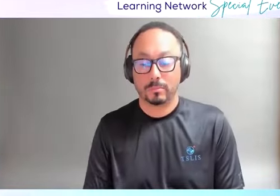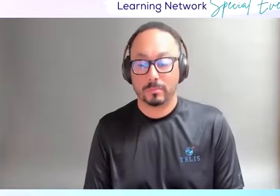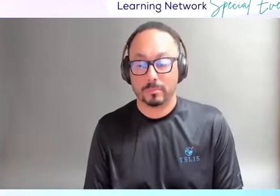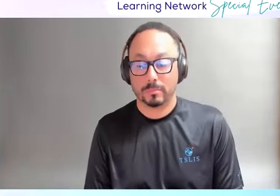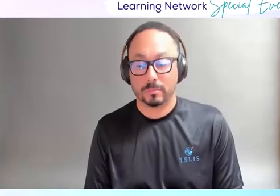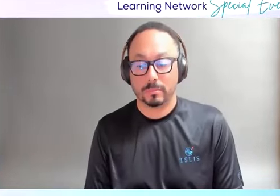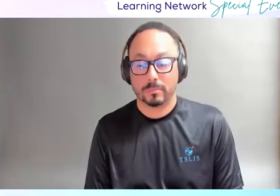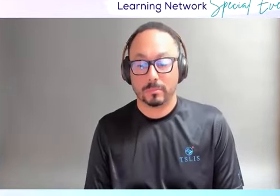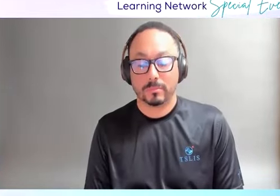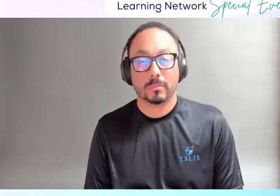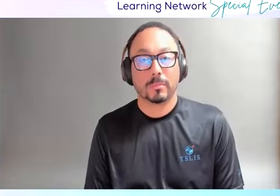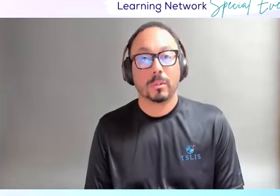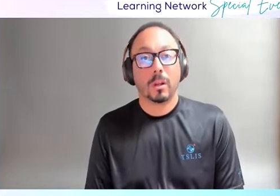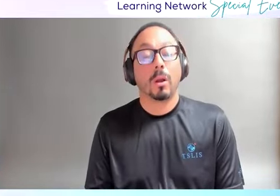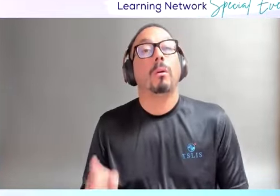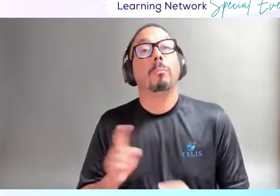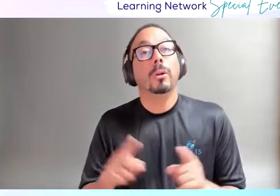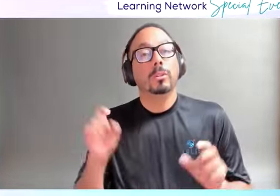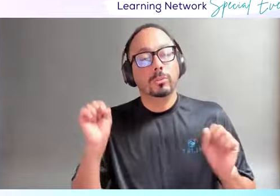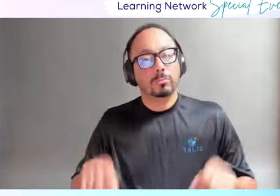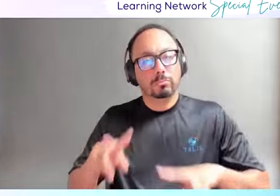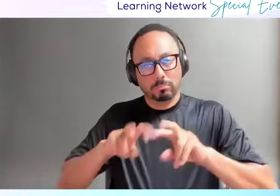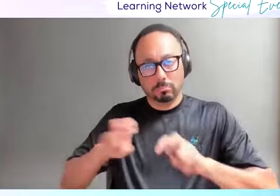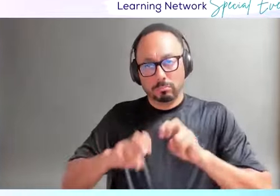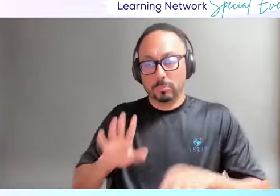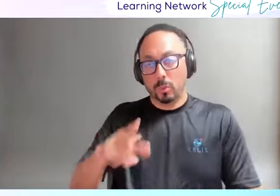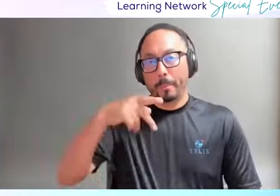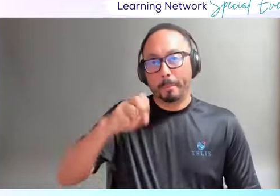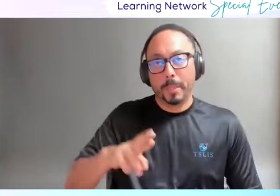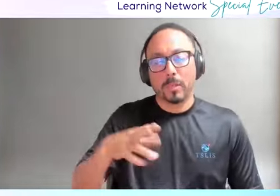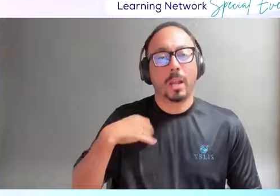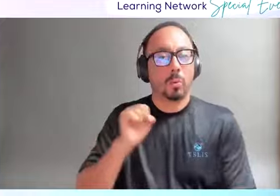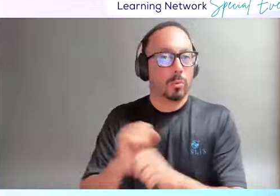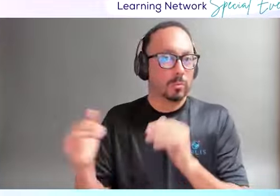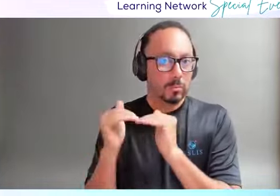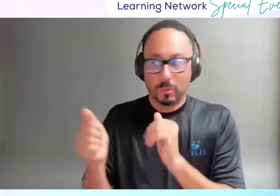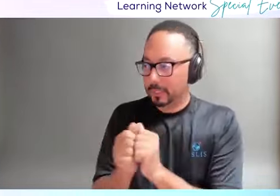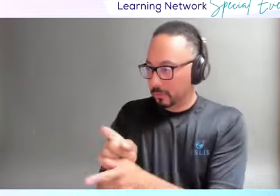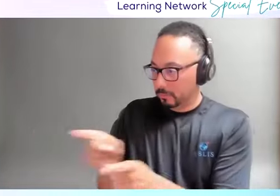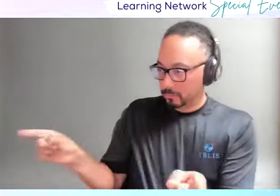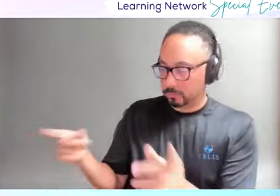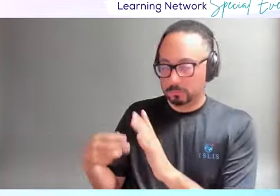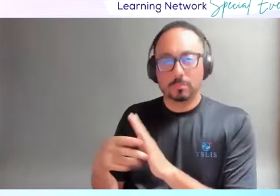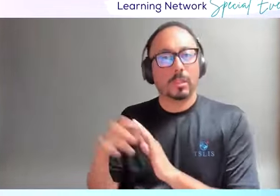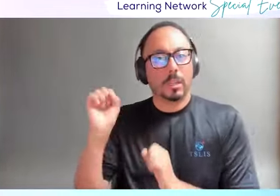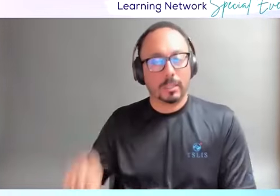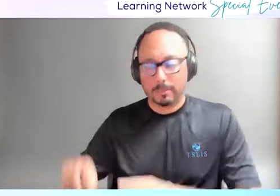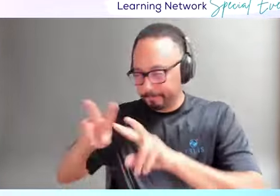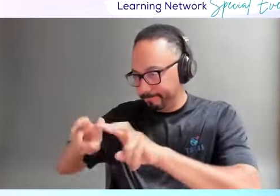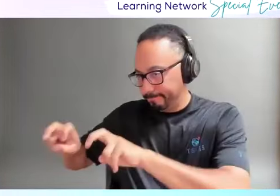stigma of your peer staff members and colleagues. So this can be a tricky area, but it's something that we should